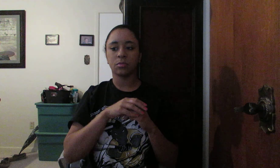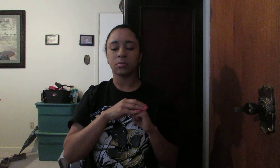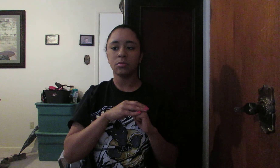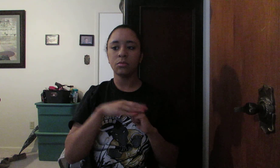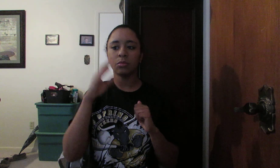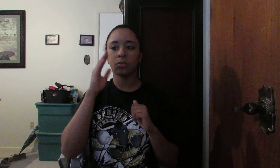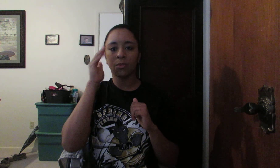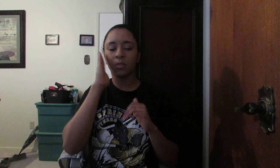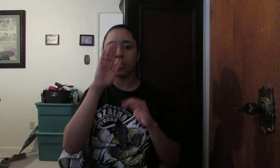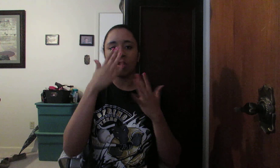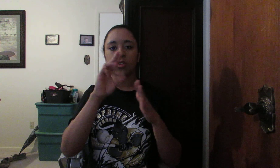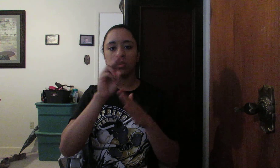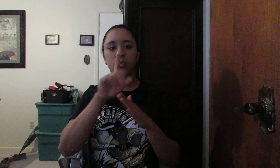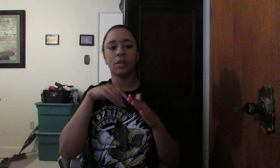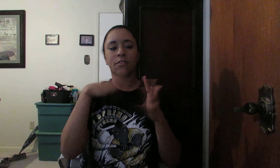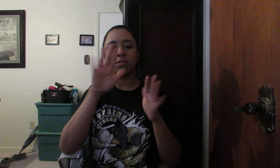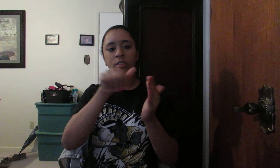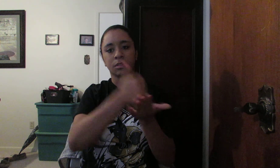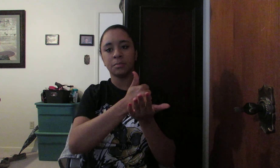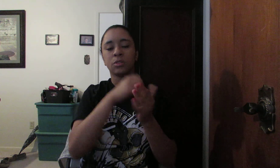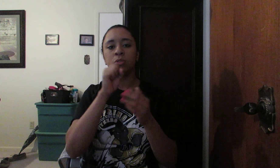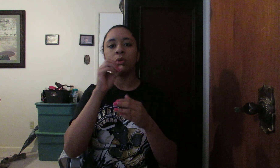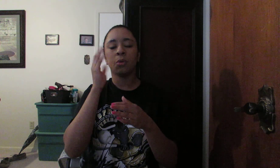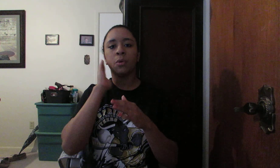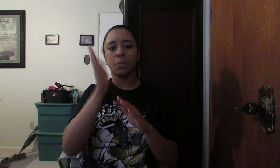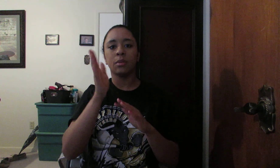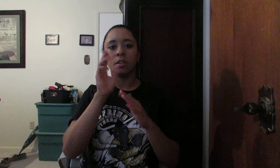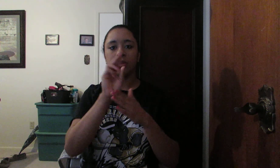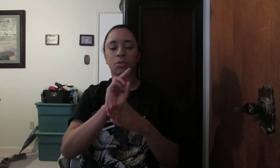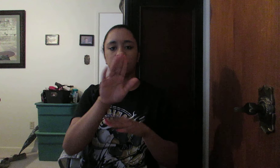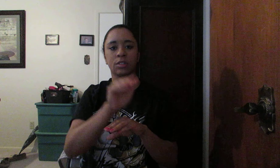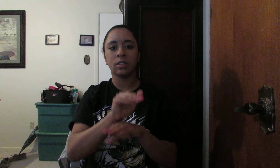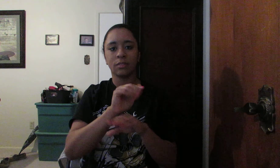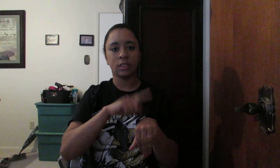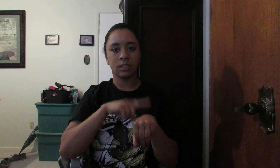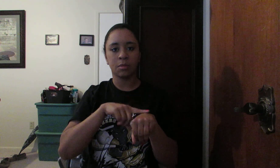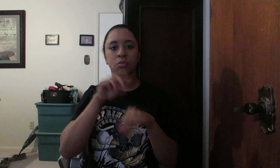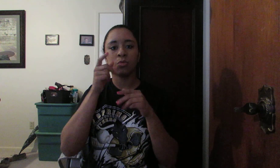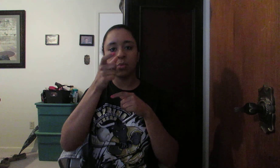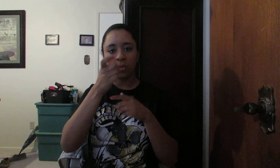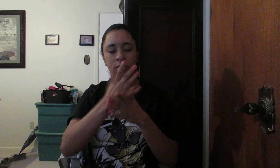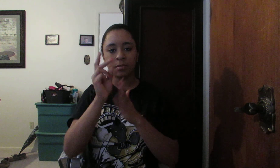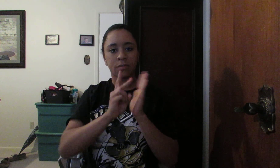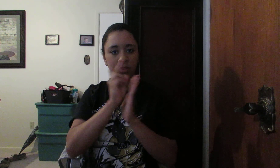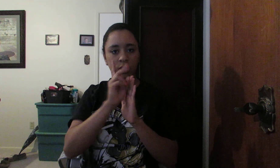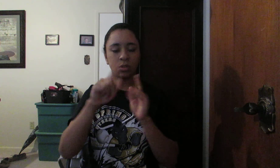I've already set up. So anyway, you're going to use your evening time to watch some videos about some